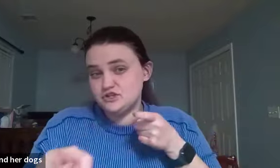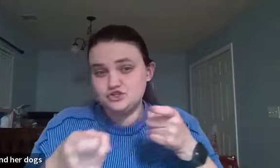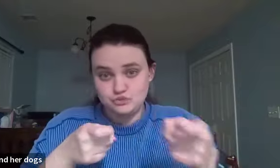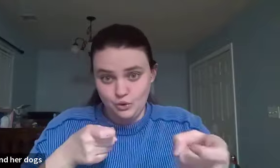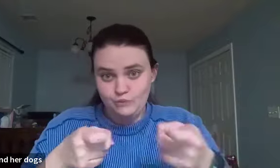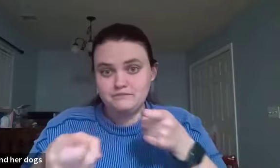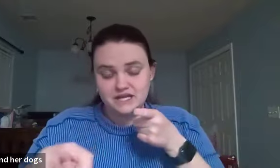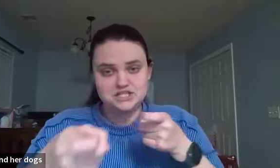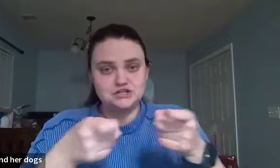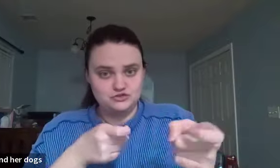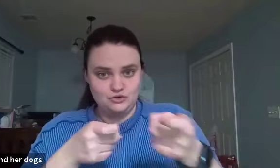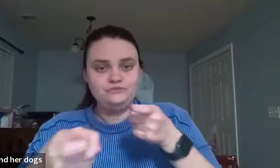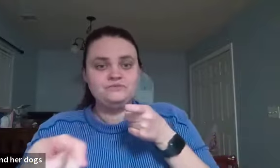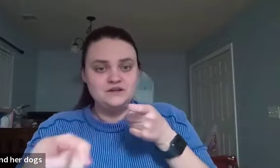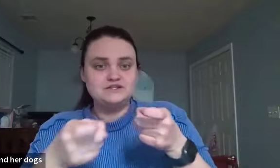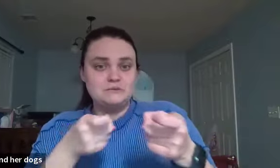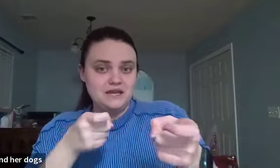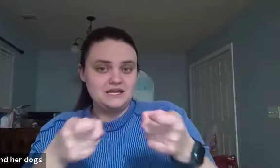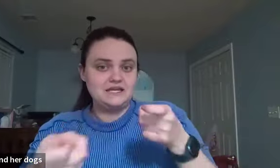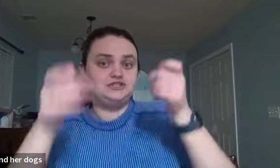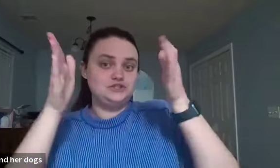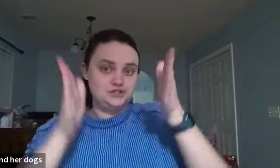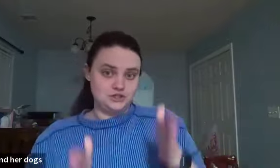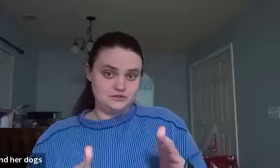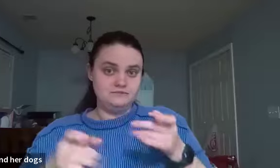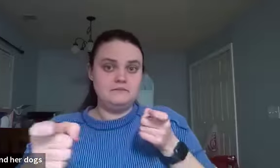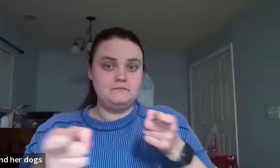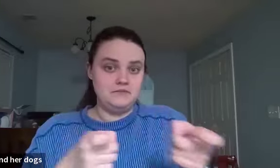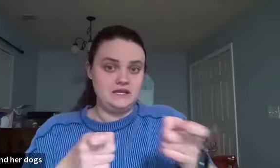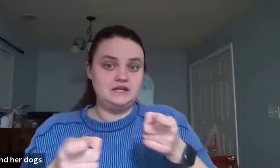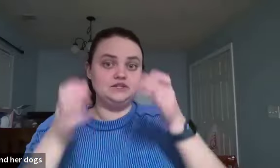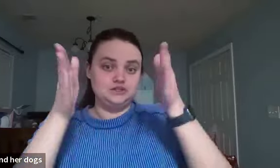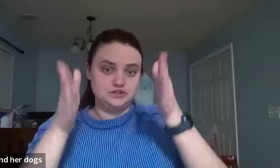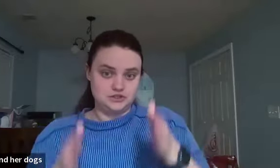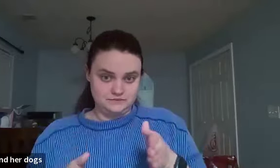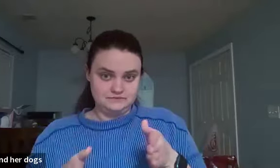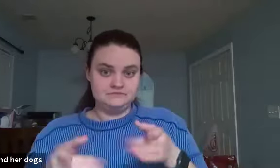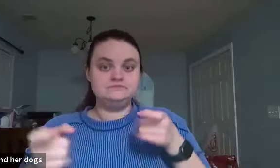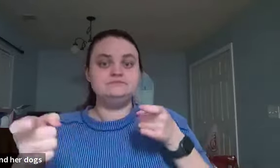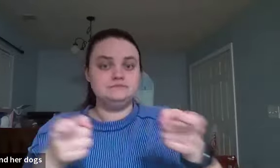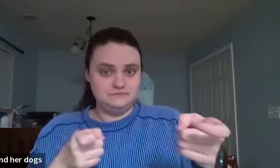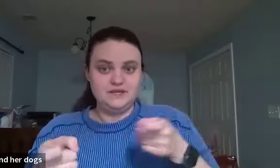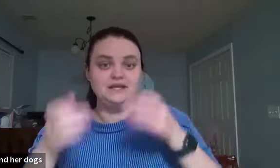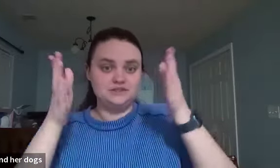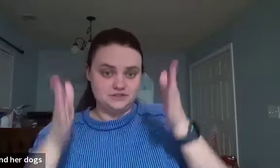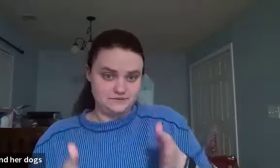for control. Manage and control. So manager, manager, manager.